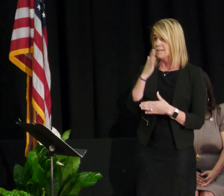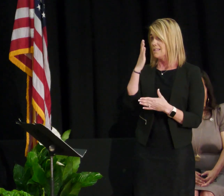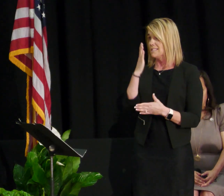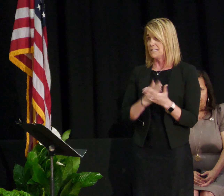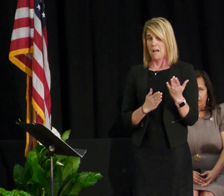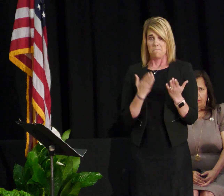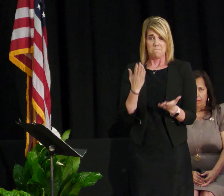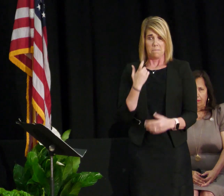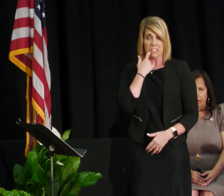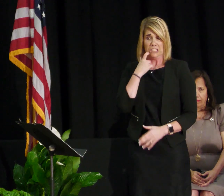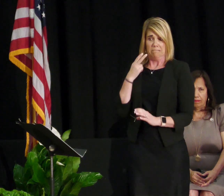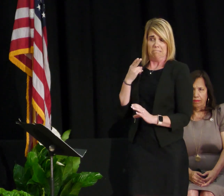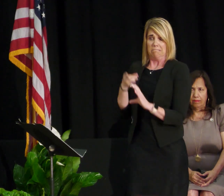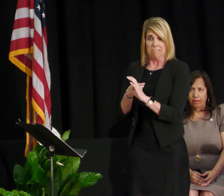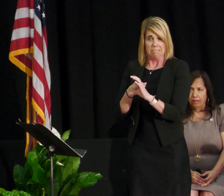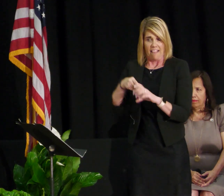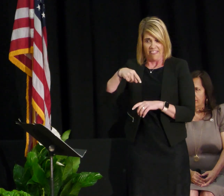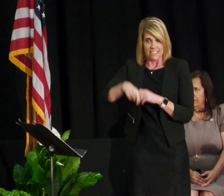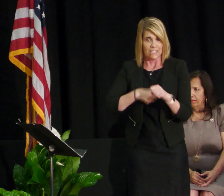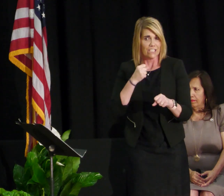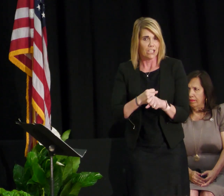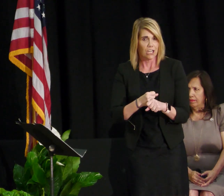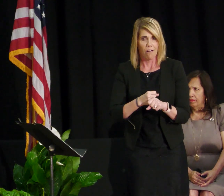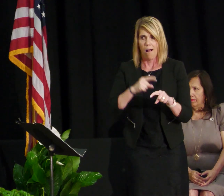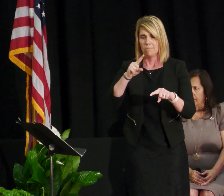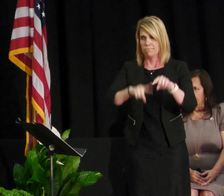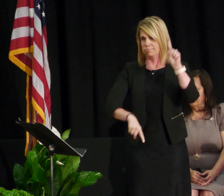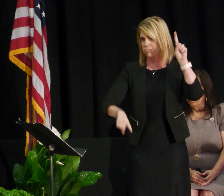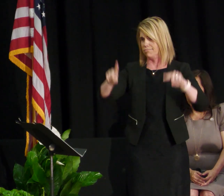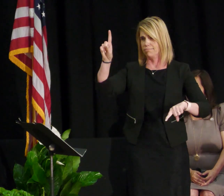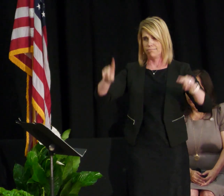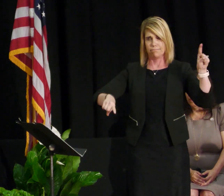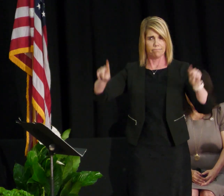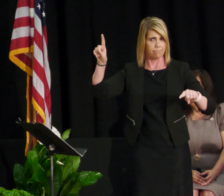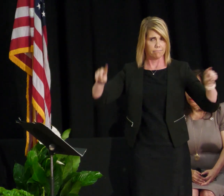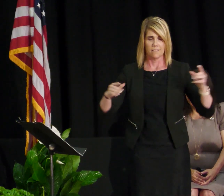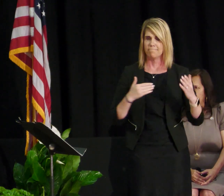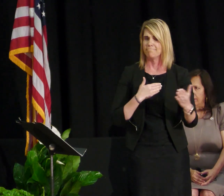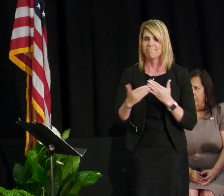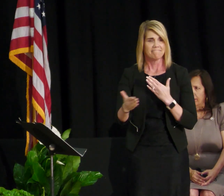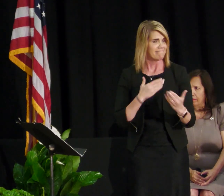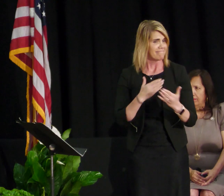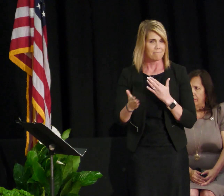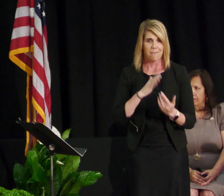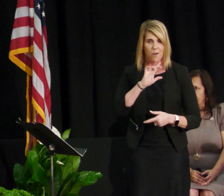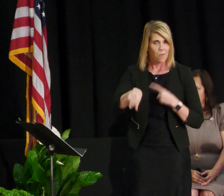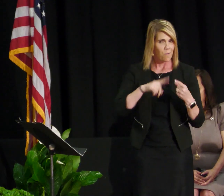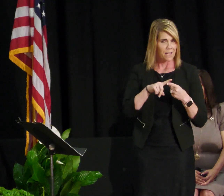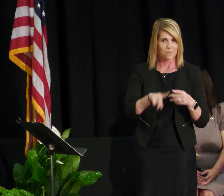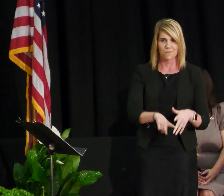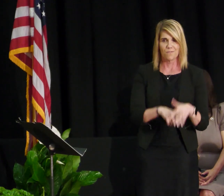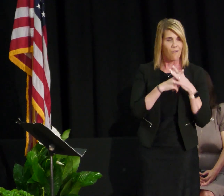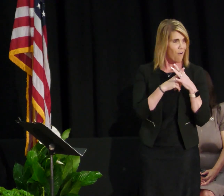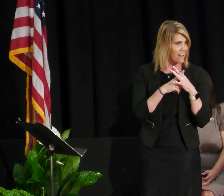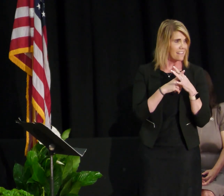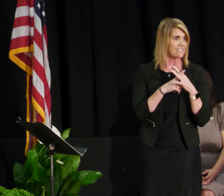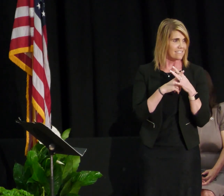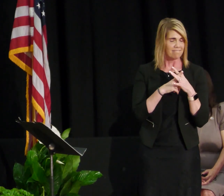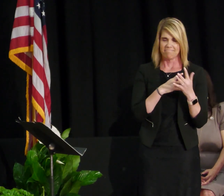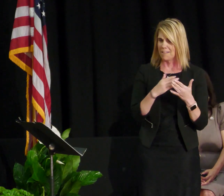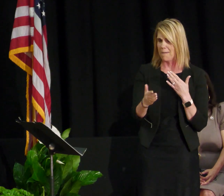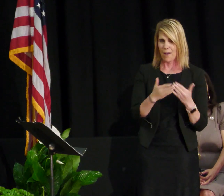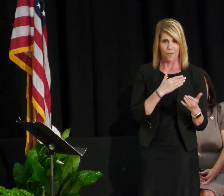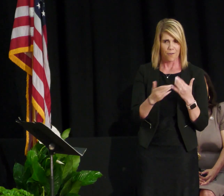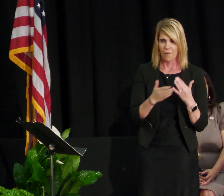CSDB. Some of you maybe just came this year. We have a wide variety of you. But it doesn't matter